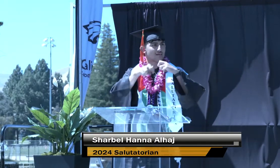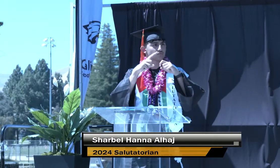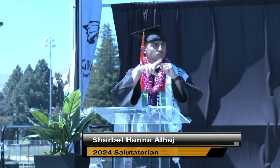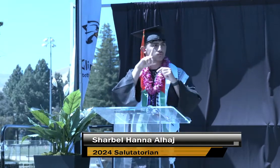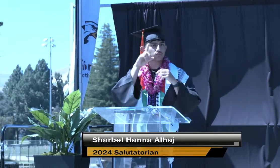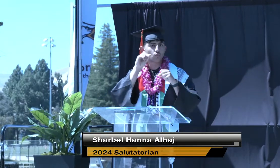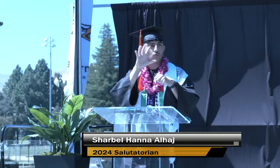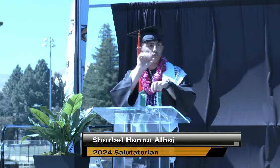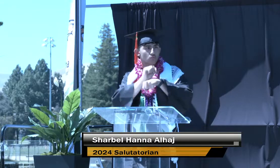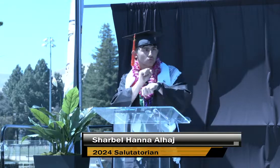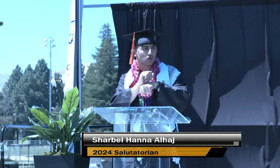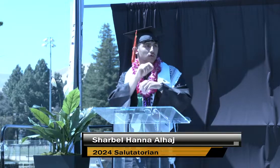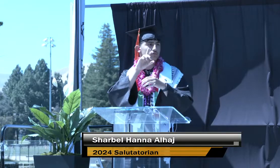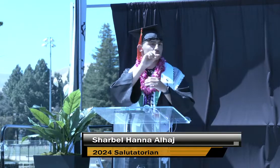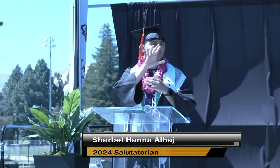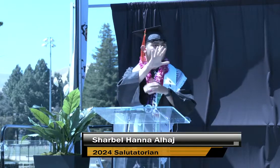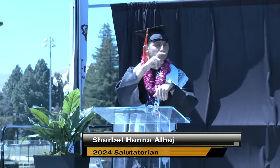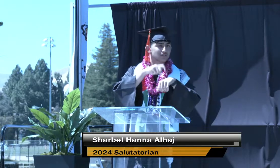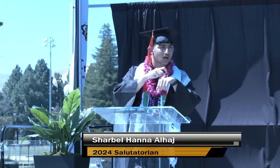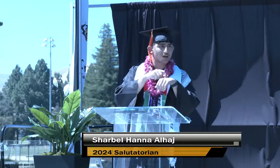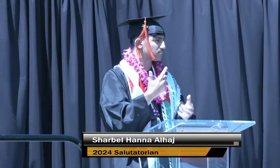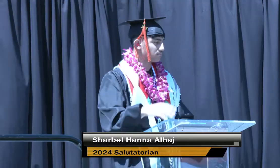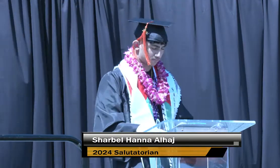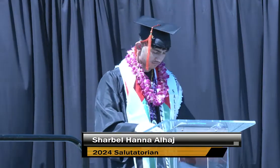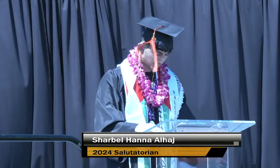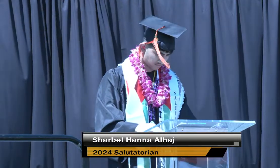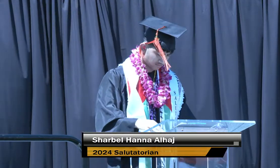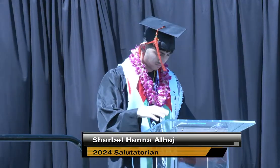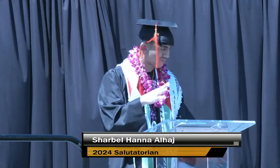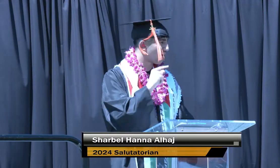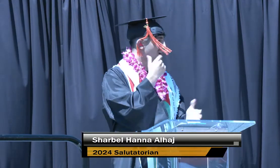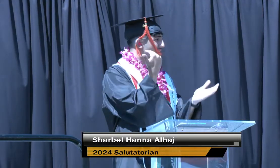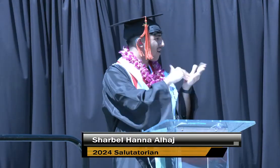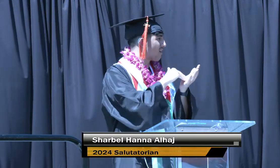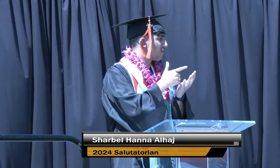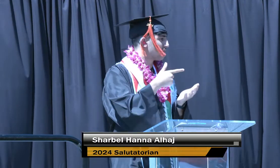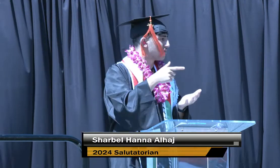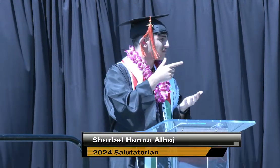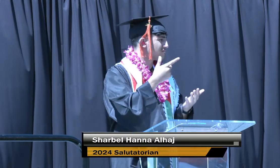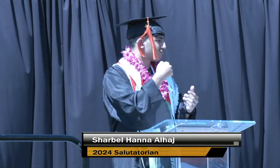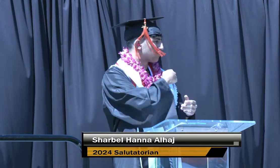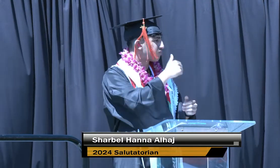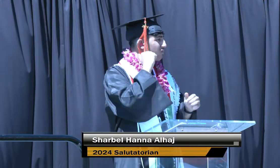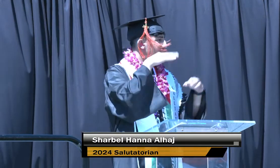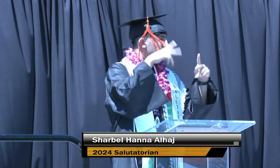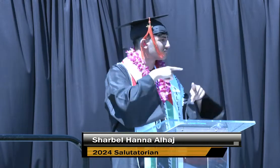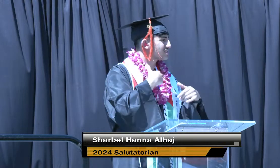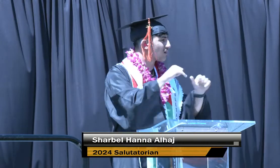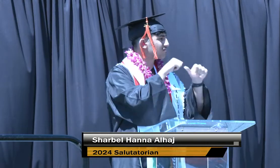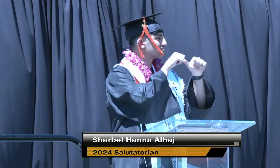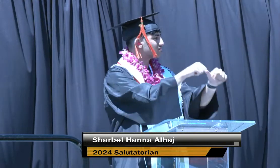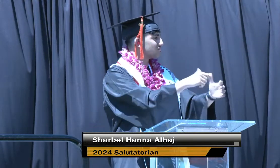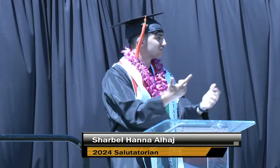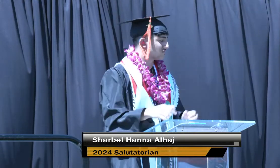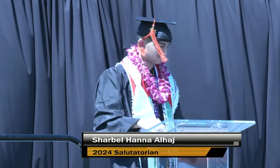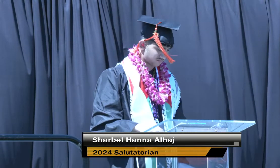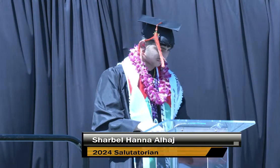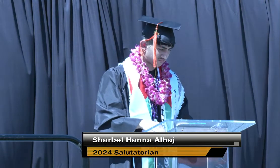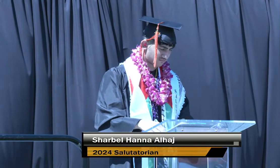computers, as was already mentioned. Field trips, sometimes we couldn't purchase things that we wanted, but we won't give up.